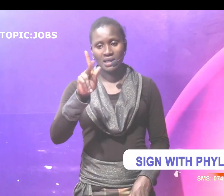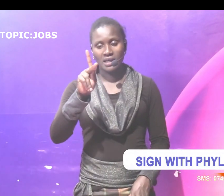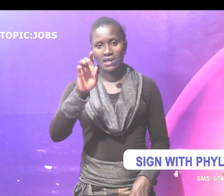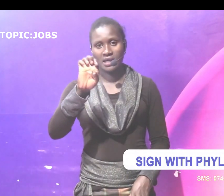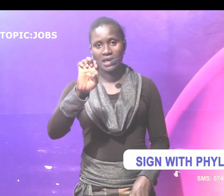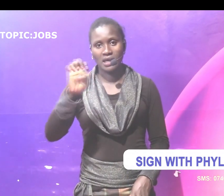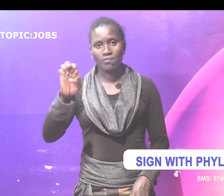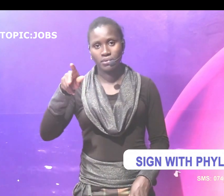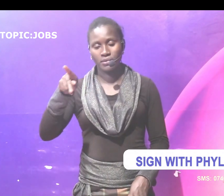keep,